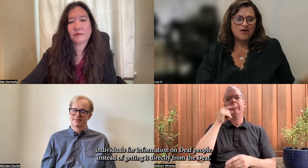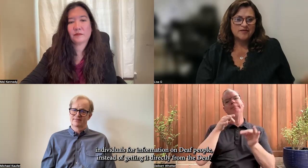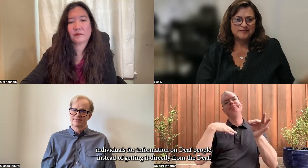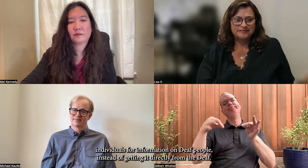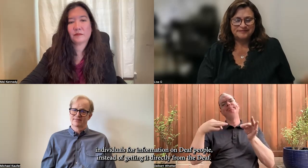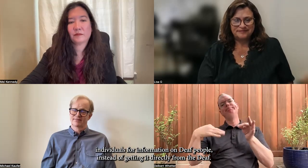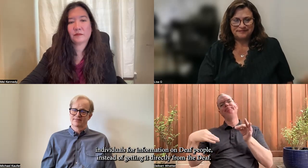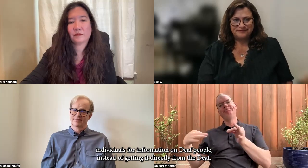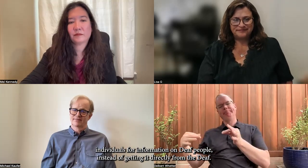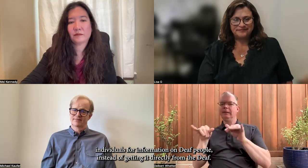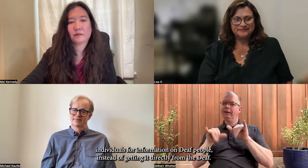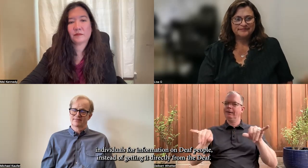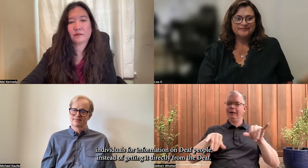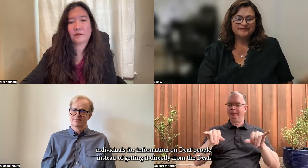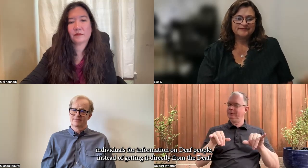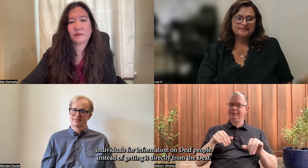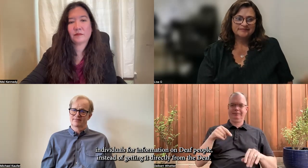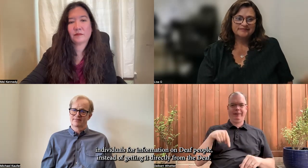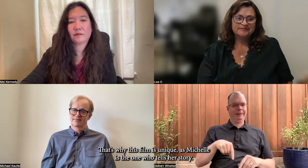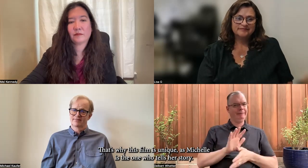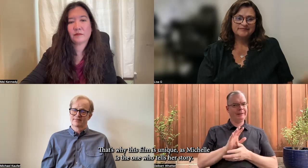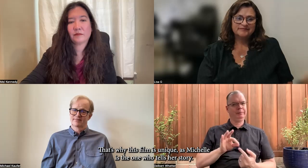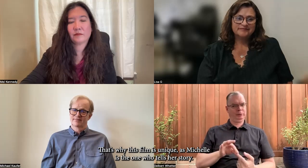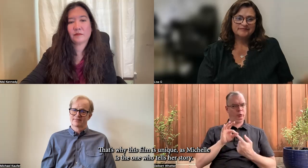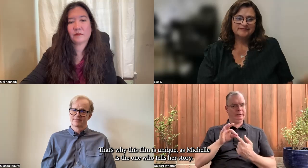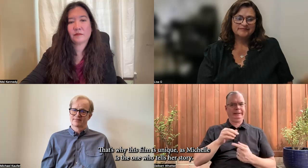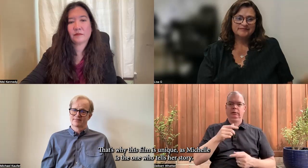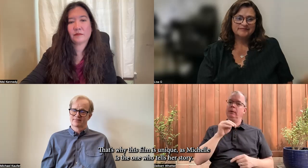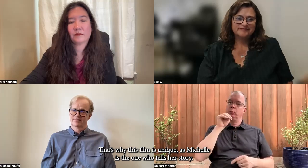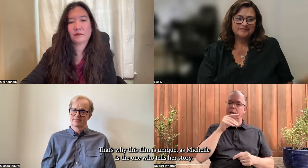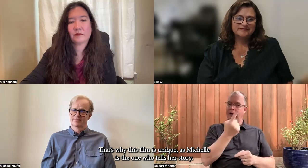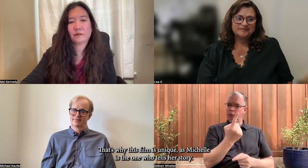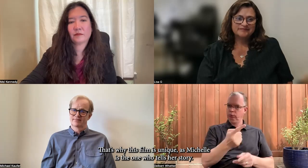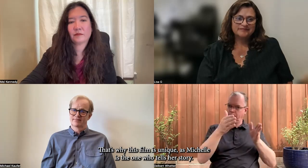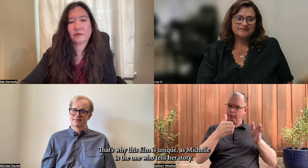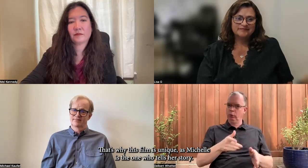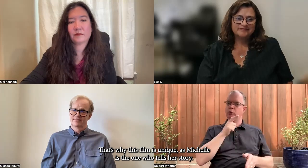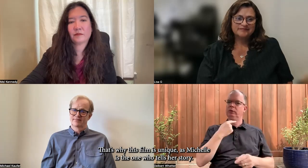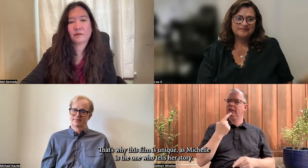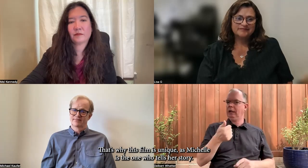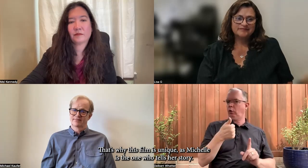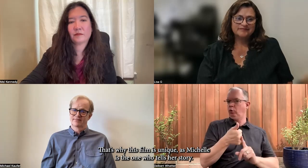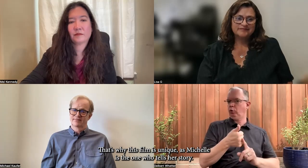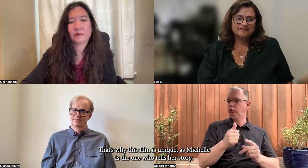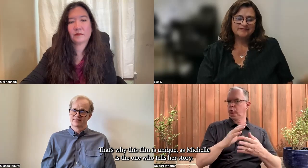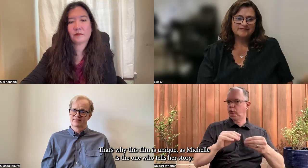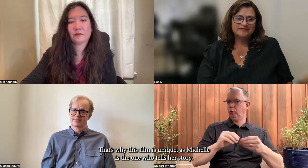people, instead of getting it directly from the deaf. That's why this film is unique, as Michelle is the one who tells her story.